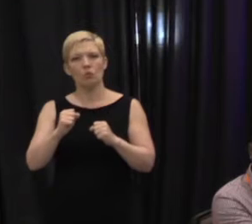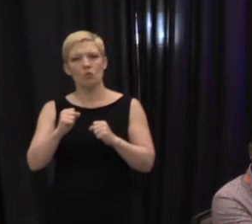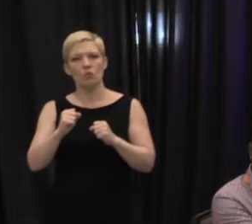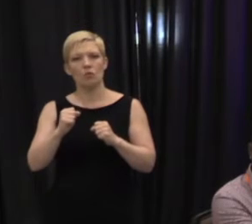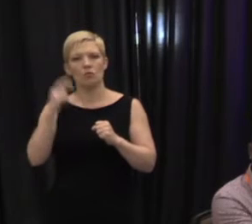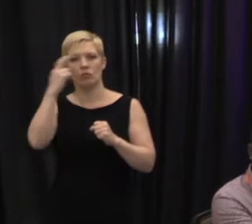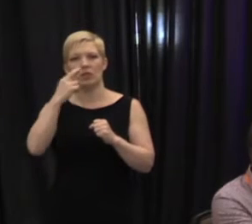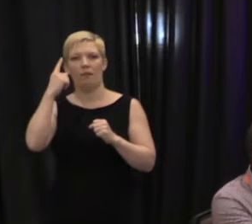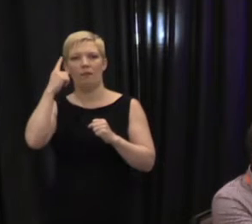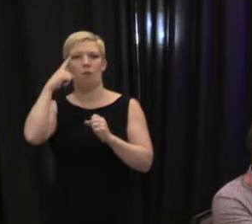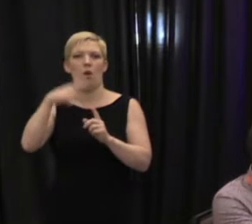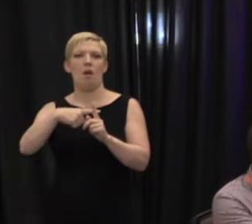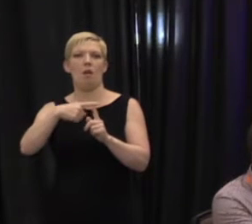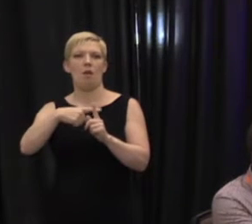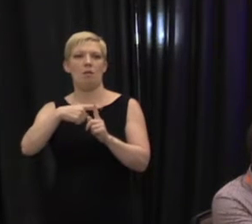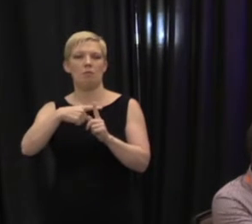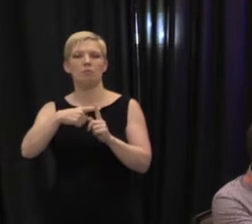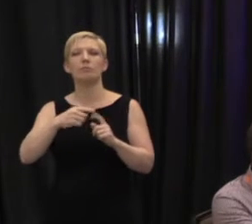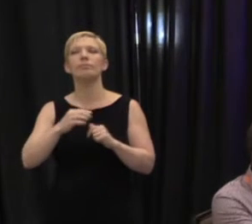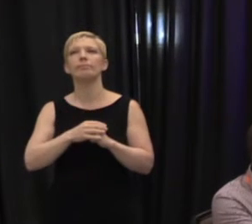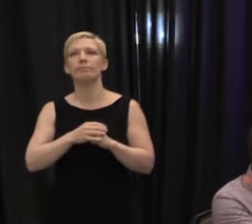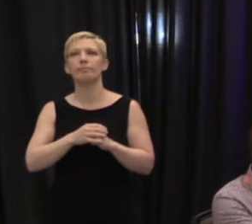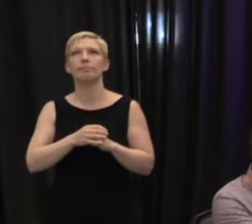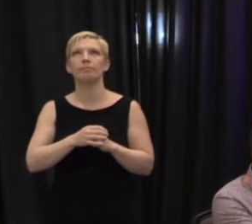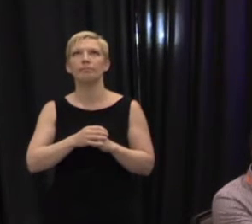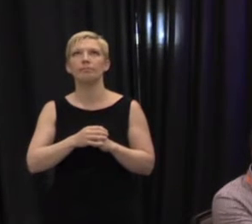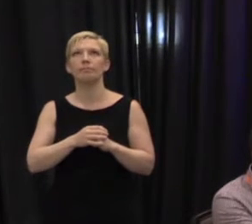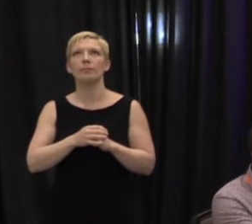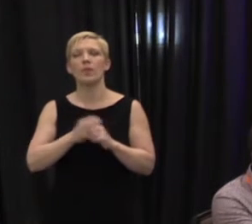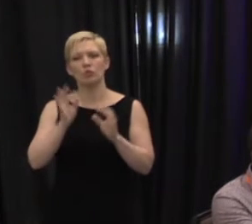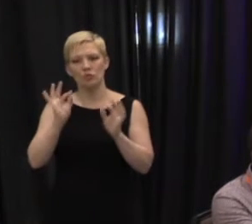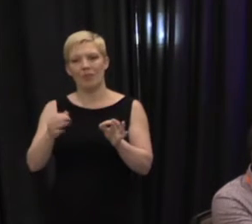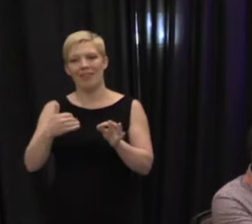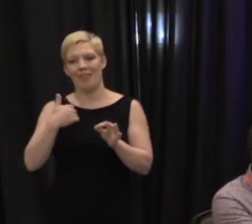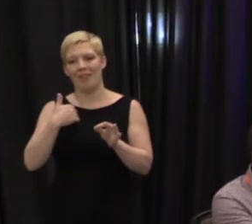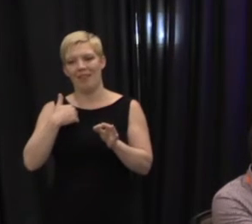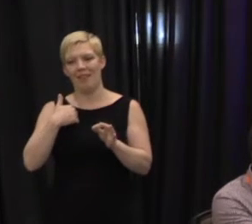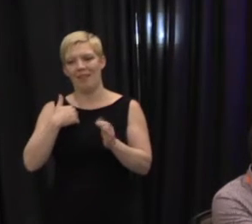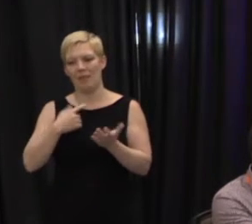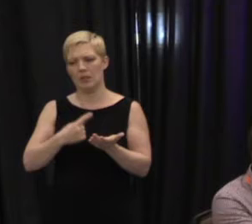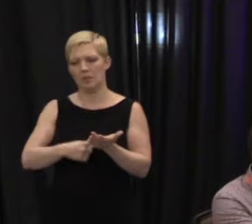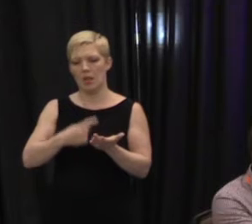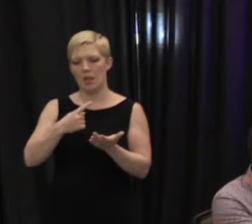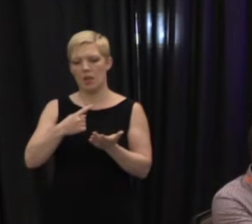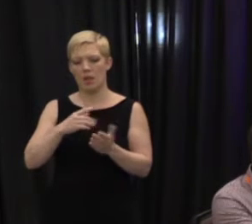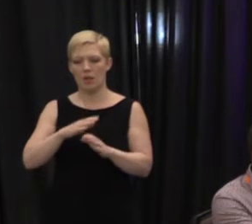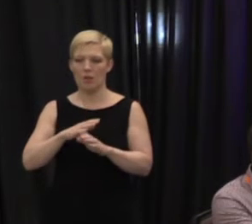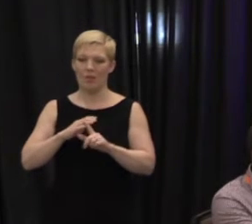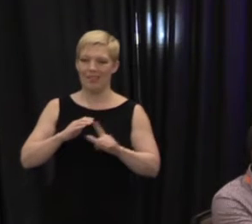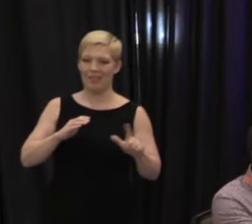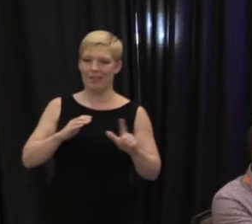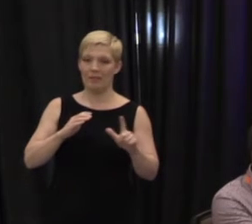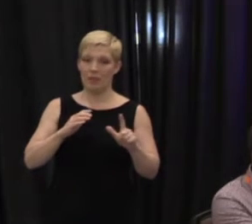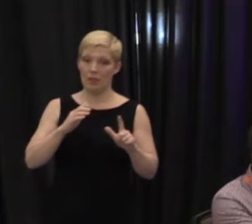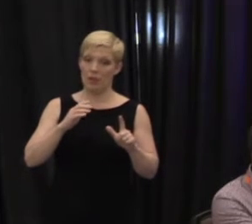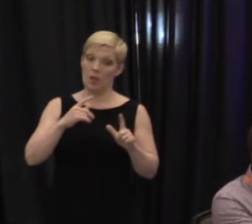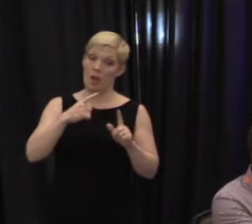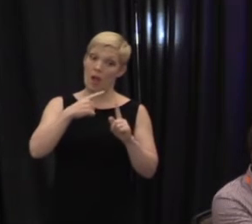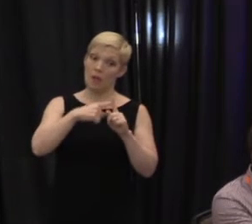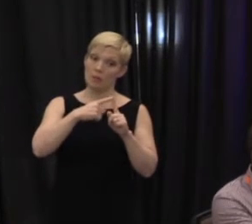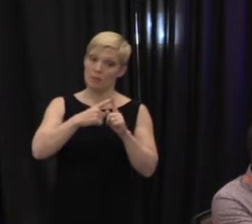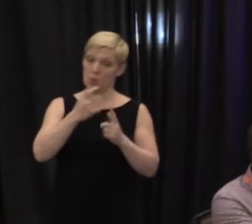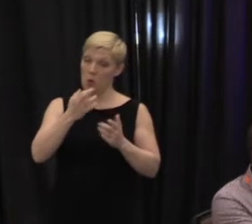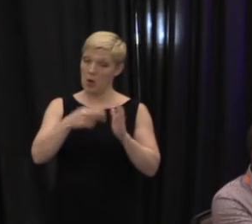for optimism. And certainly, you know, there's a debate on the left now, in fact, that the optimism should be pessimism